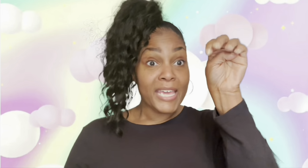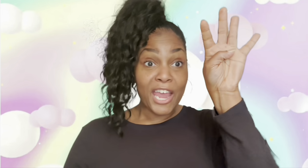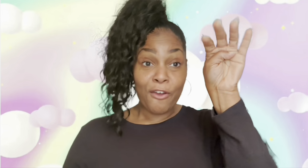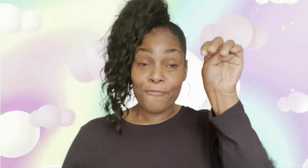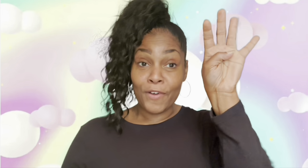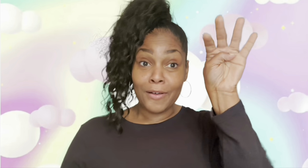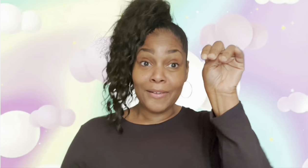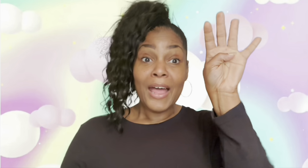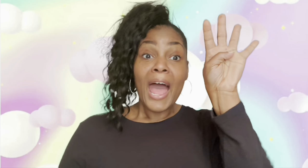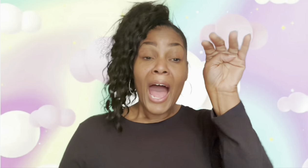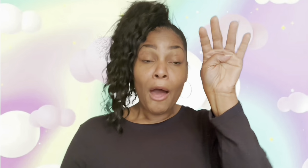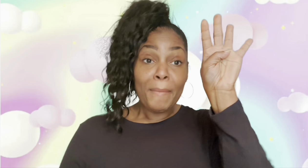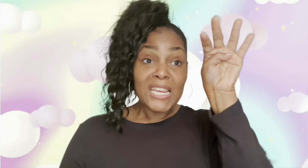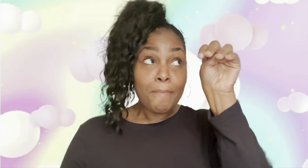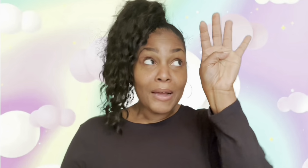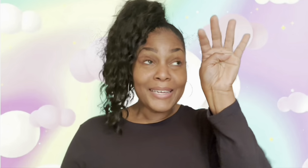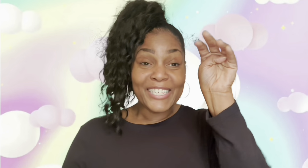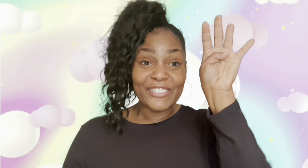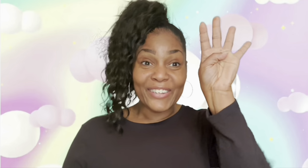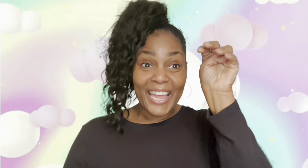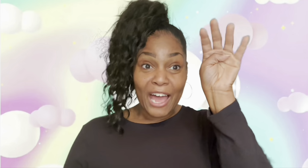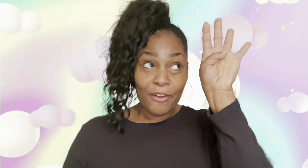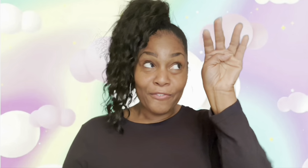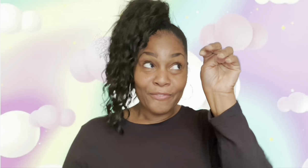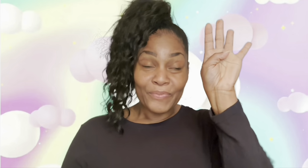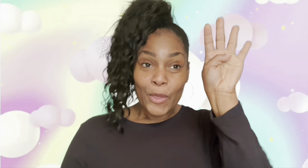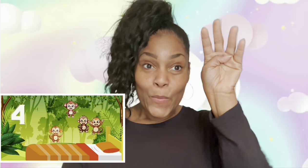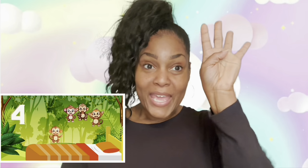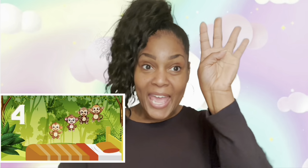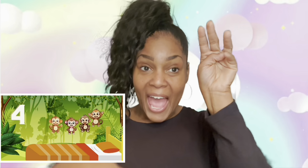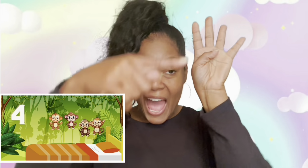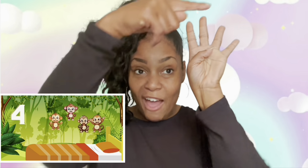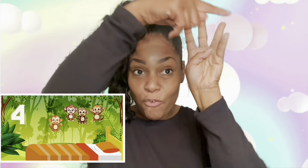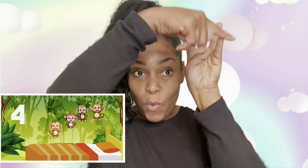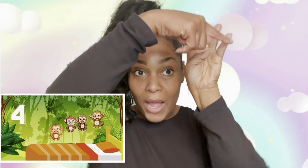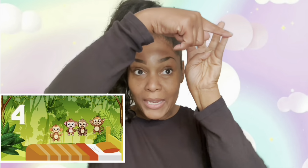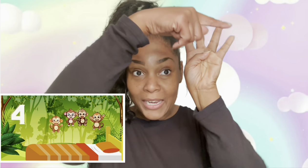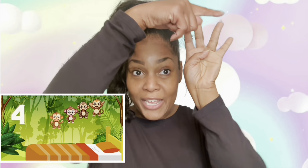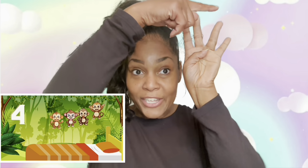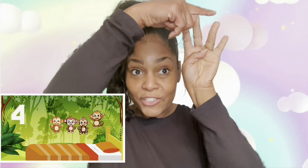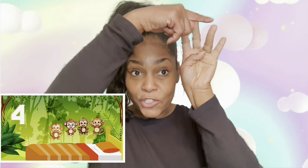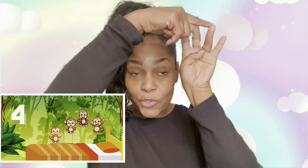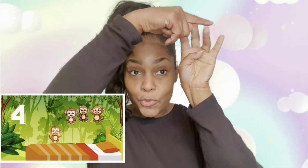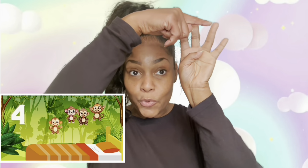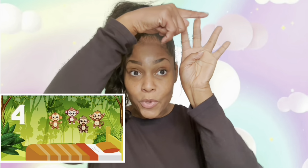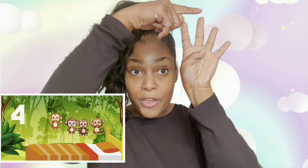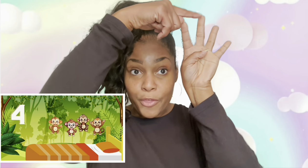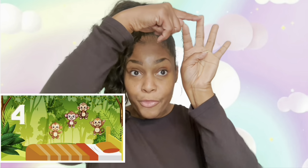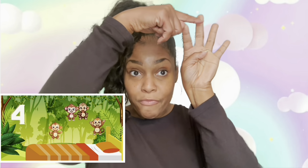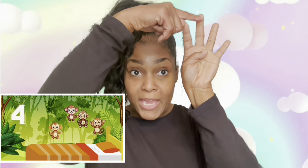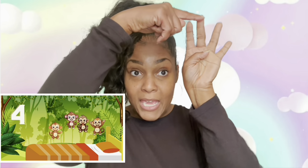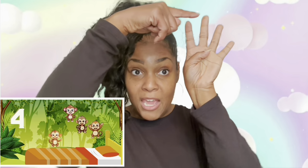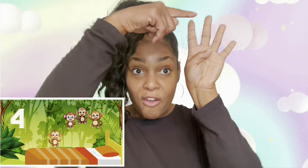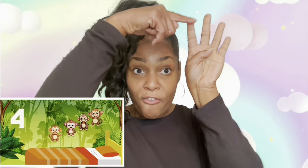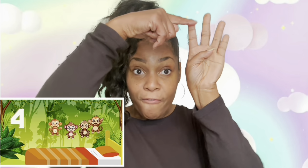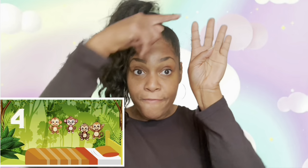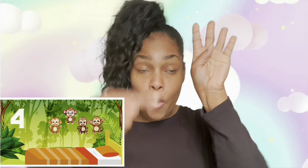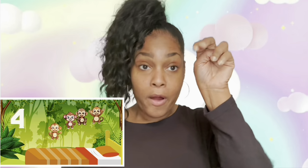be careful. How many monkeys are left? We have one, two,